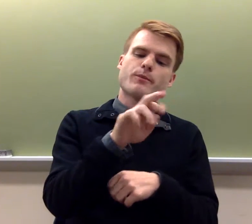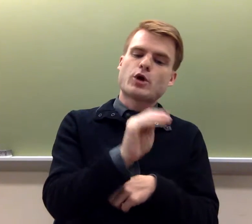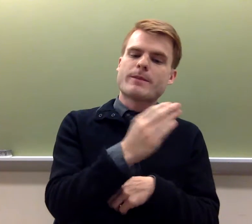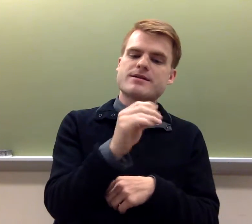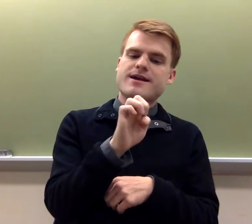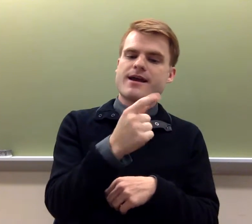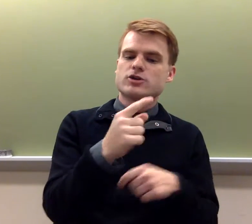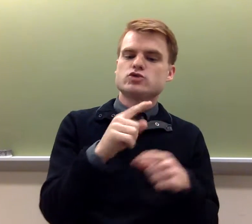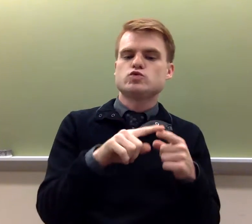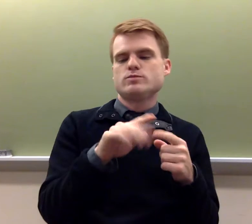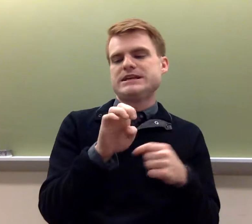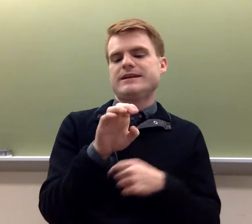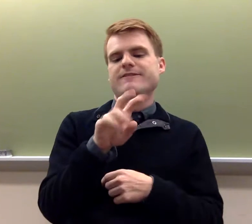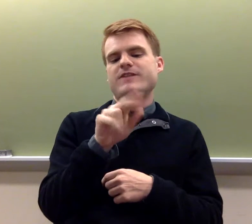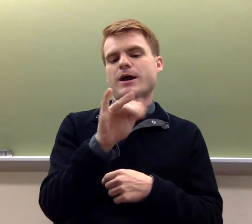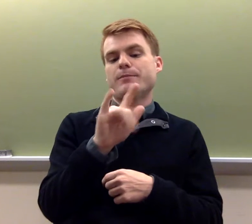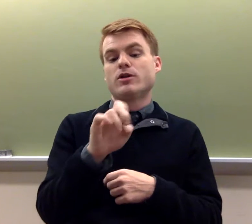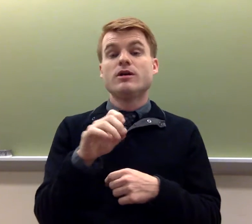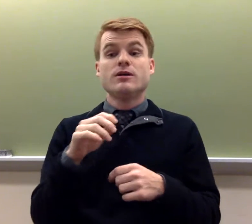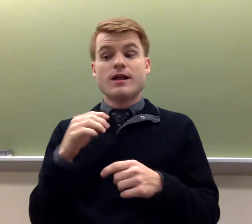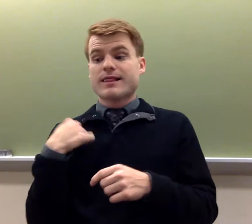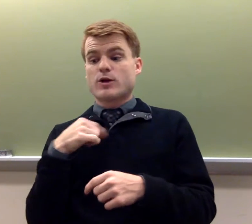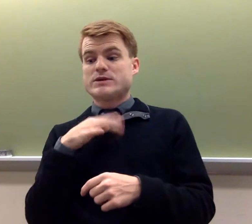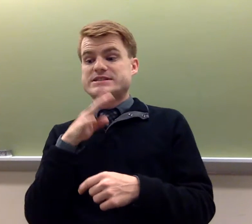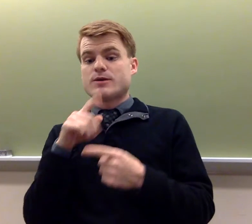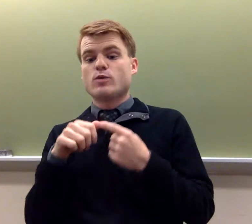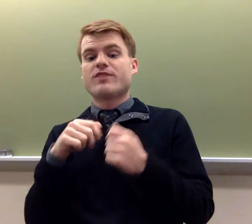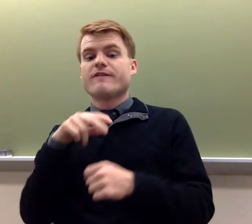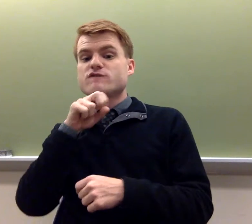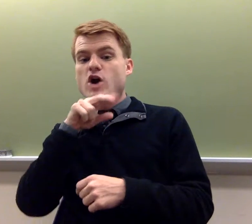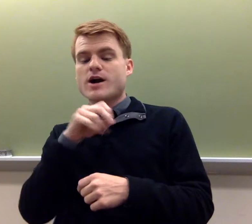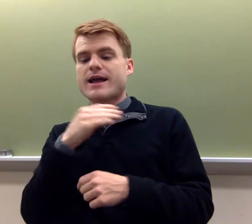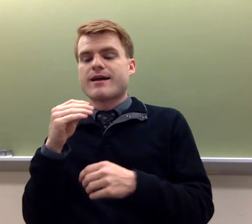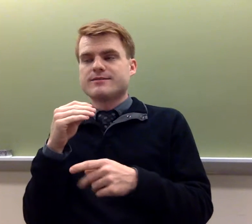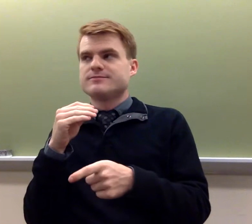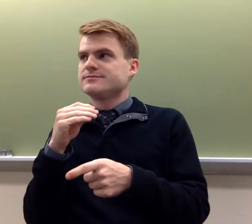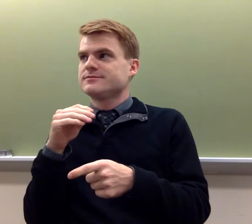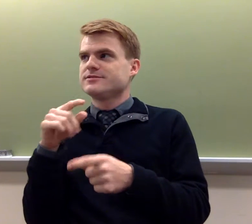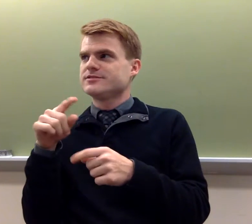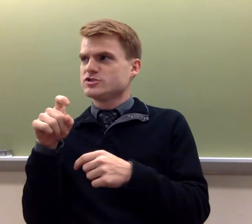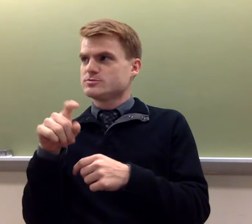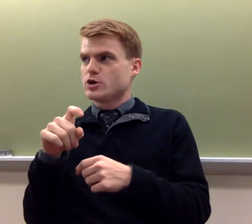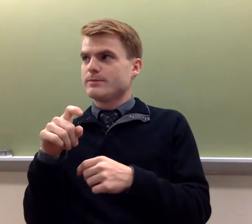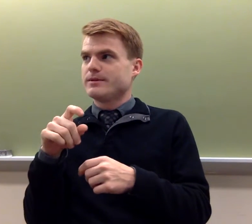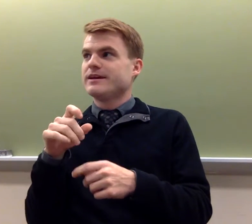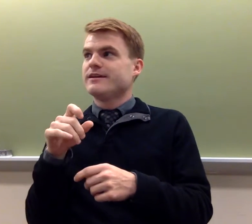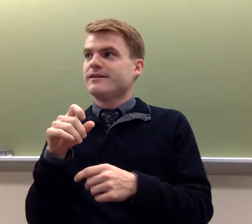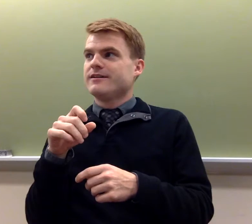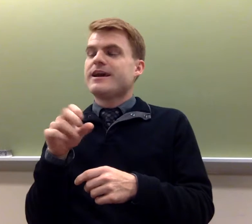of the frogs. If the frog eggs and sperm are bringing up mutations and defects, what do you think is going to happen to your